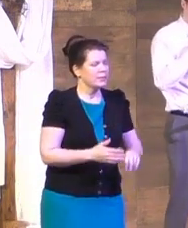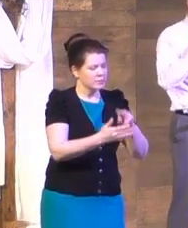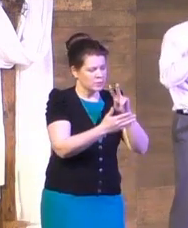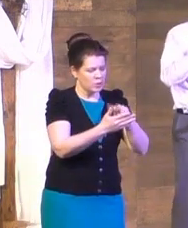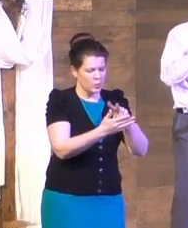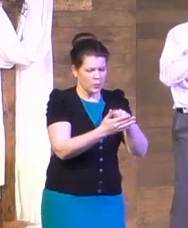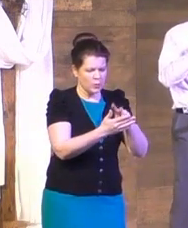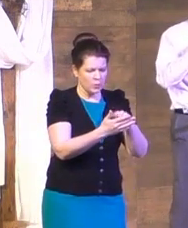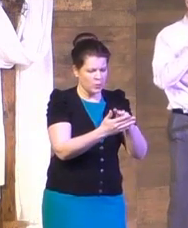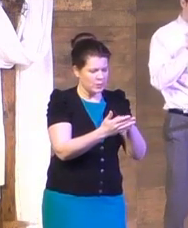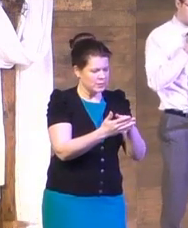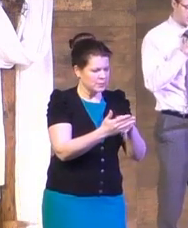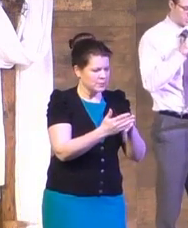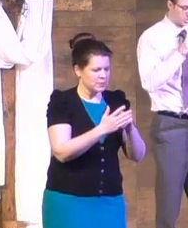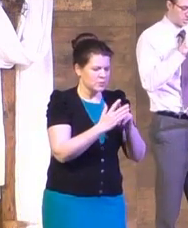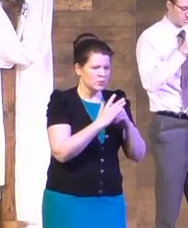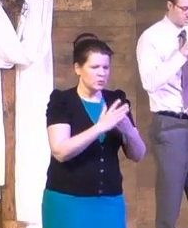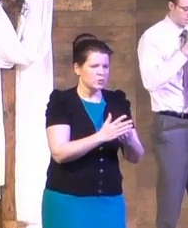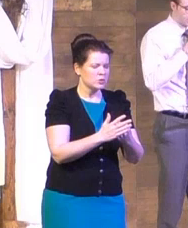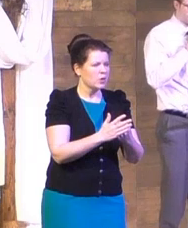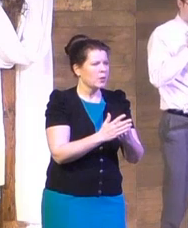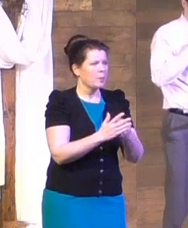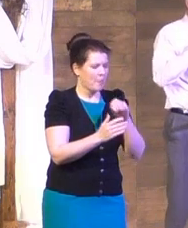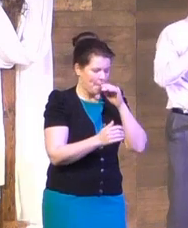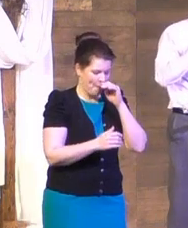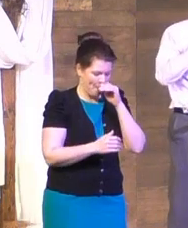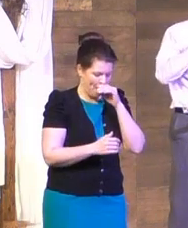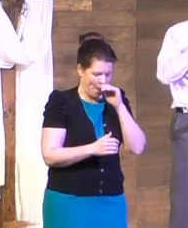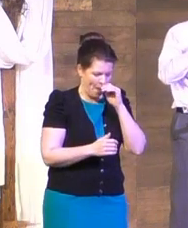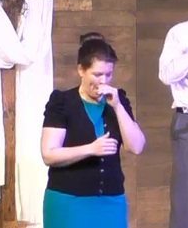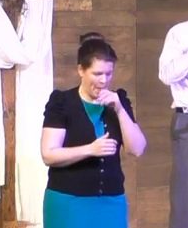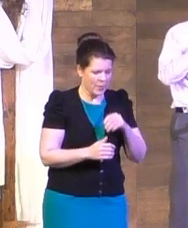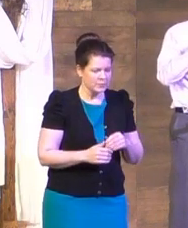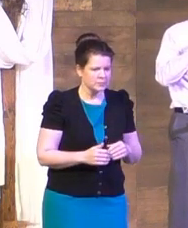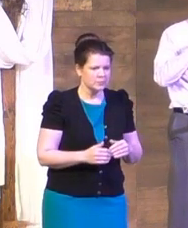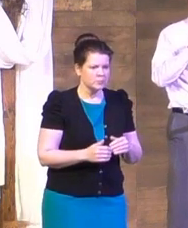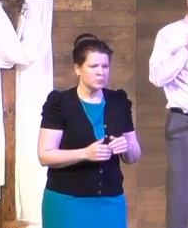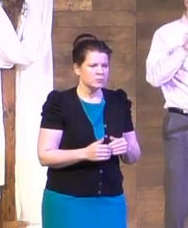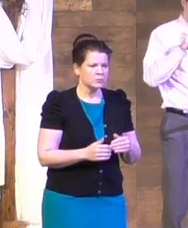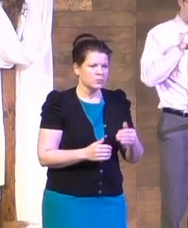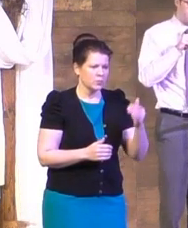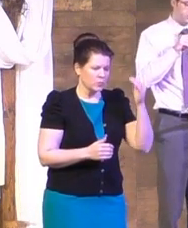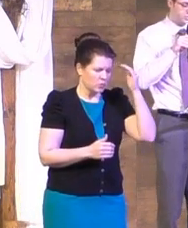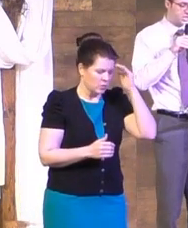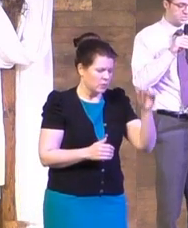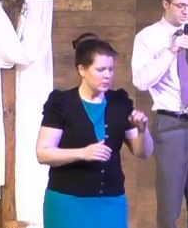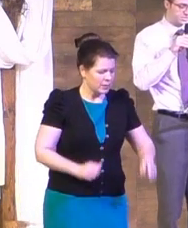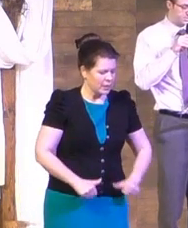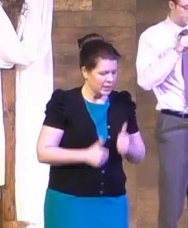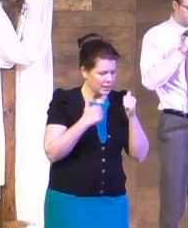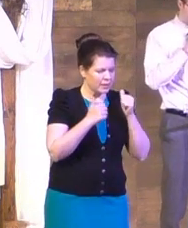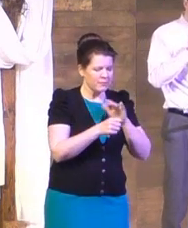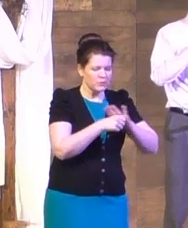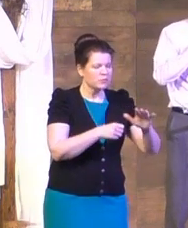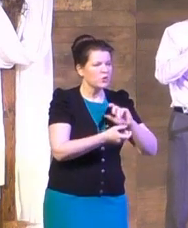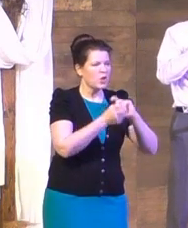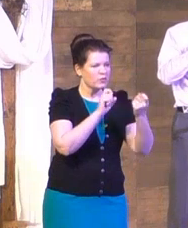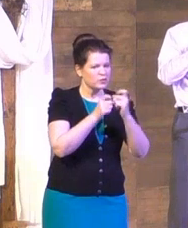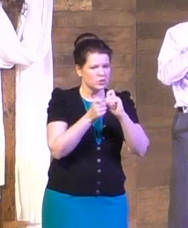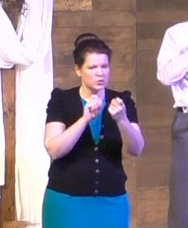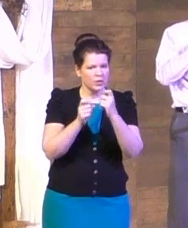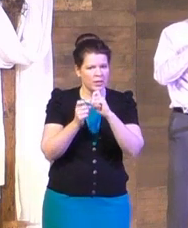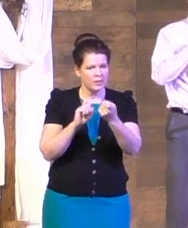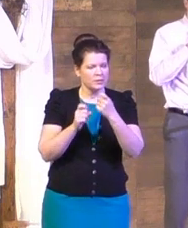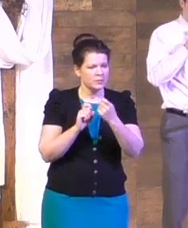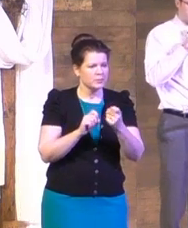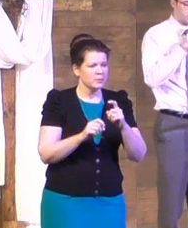write, but it's pretty good. You probably know life is full of changes. But if you